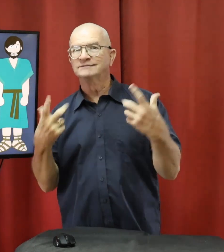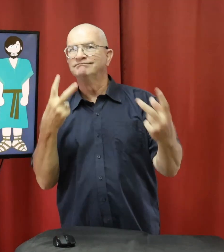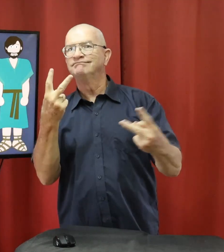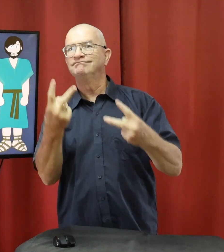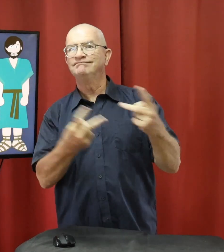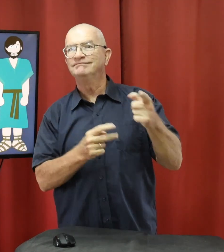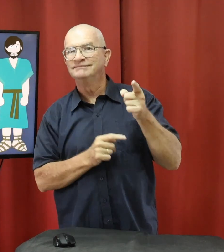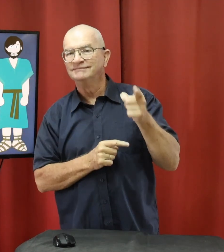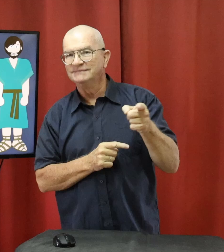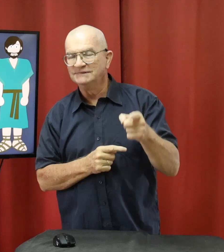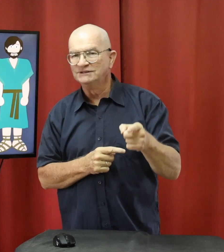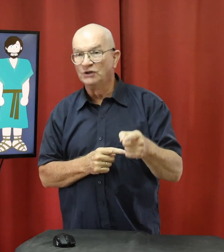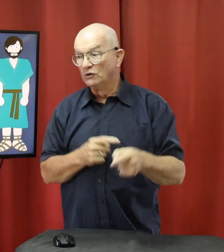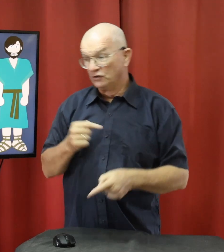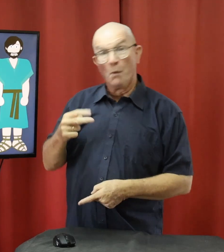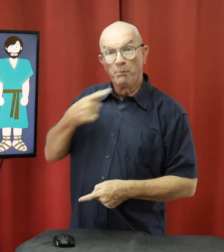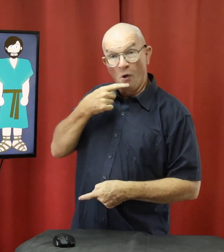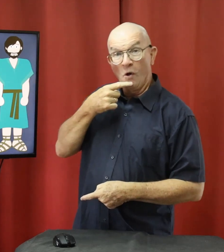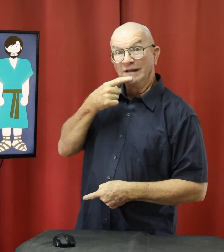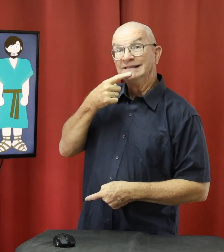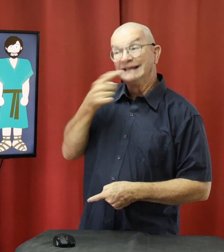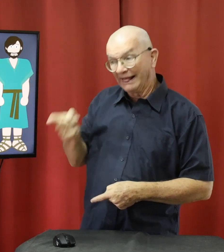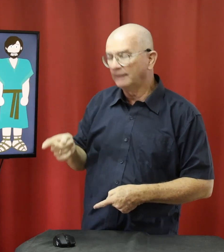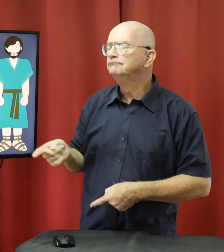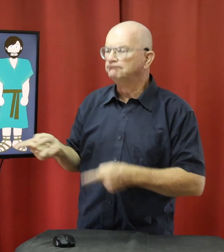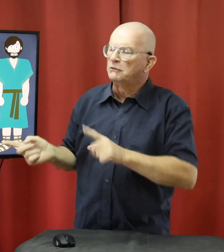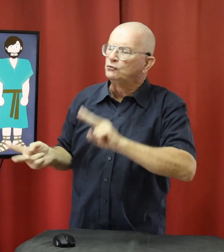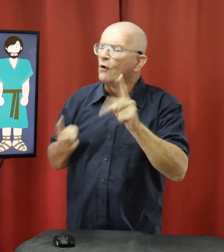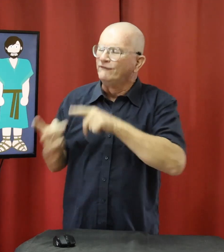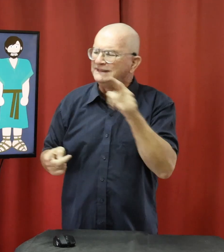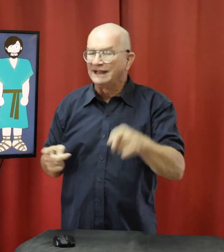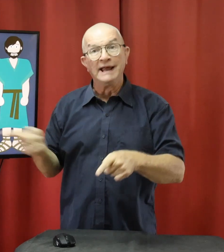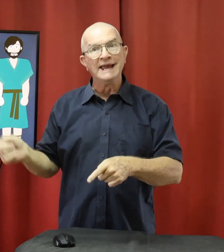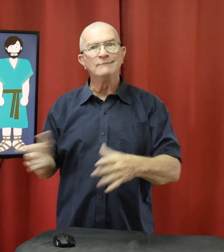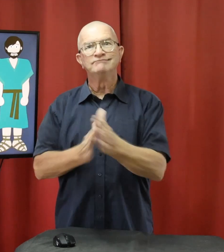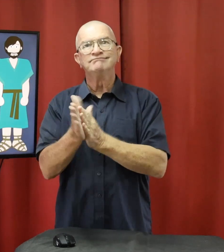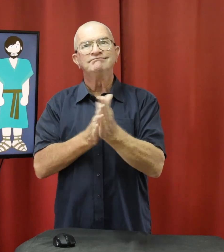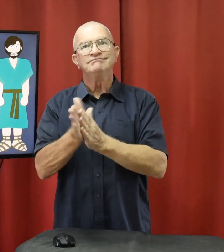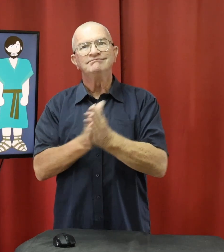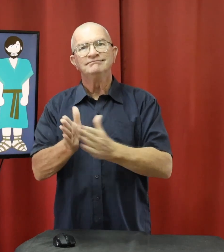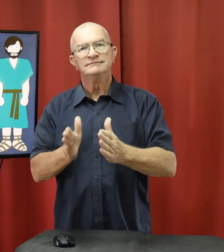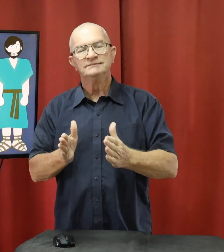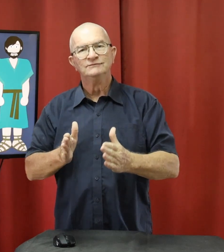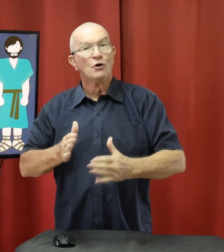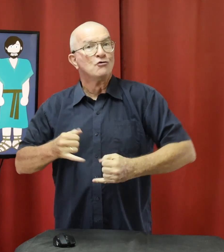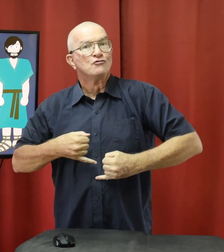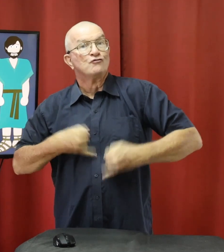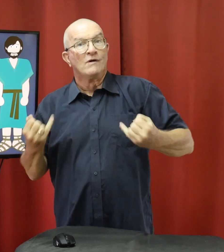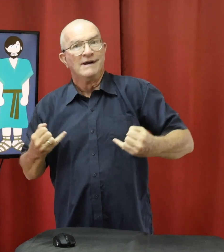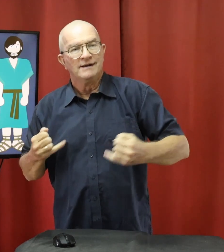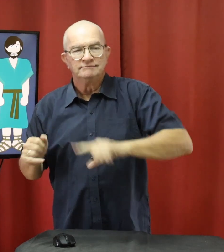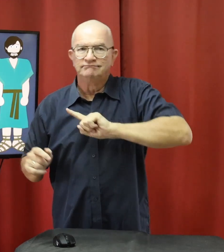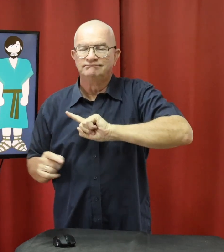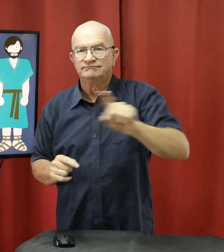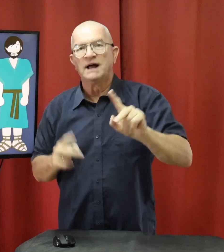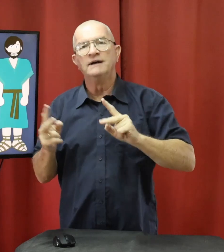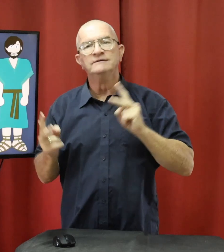And Timothy wants to visit there. So Paul tells him, yeah, you go there. And Timothy's enthusiastic.